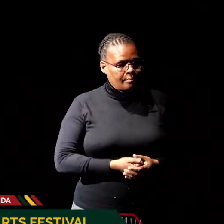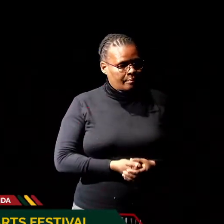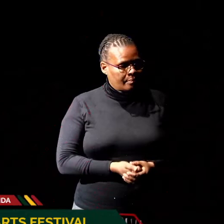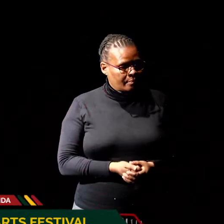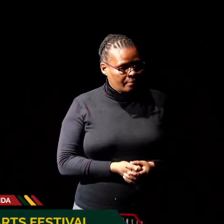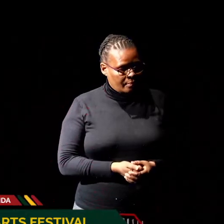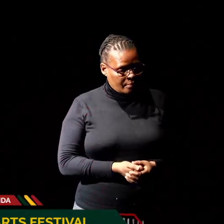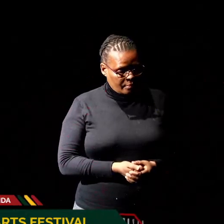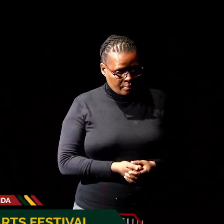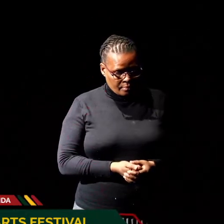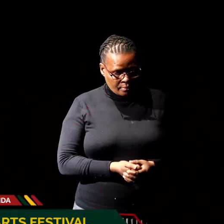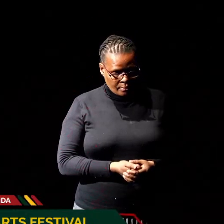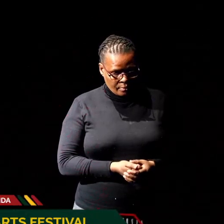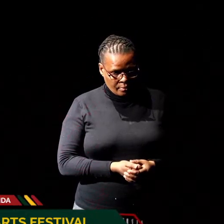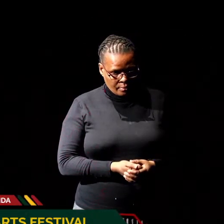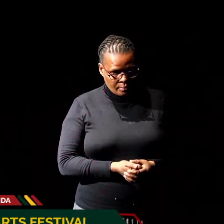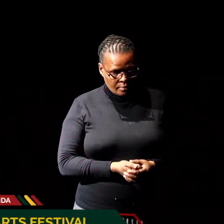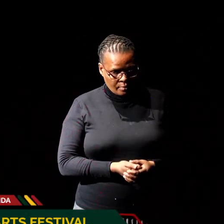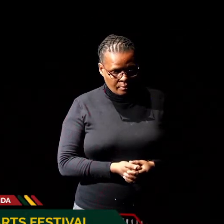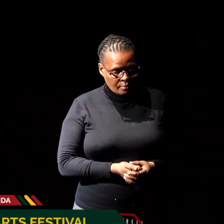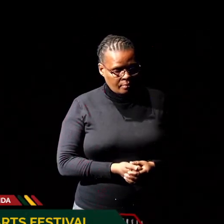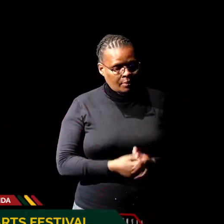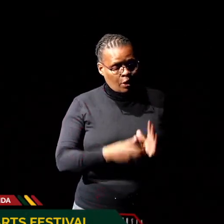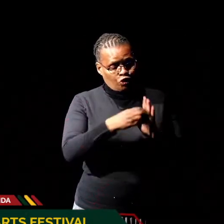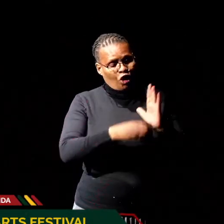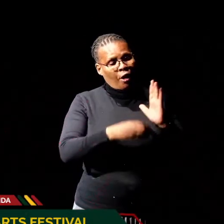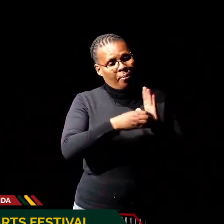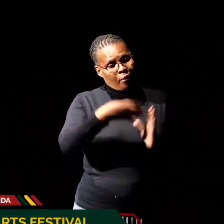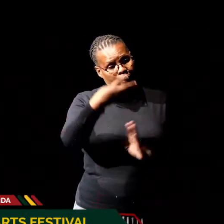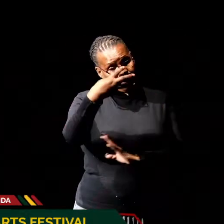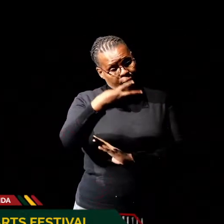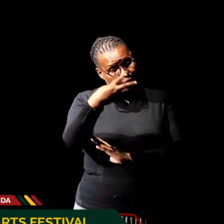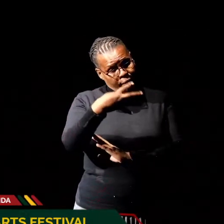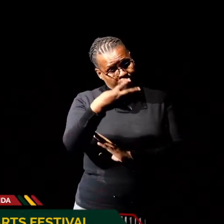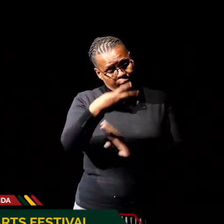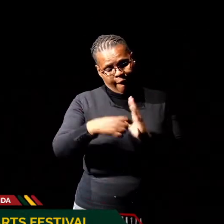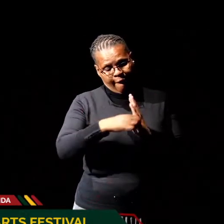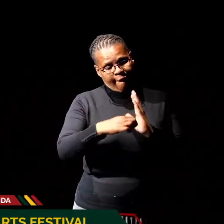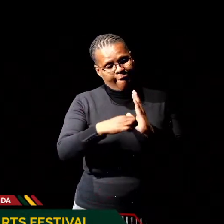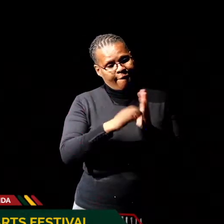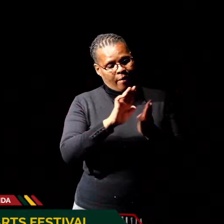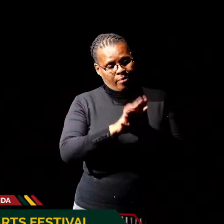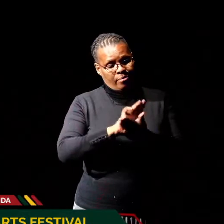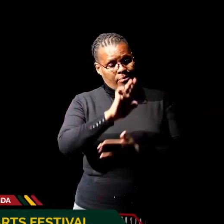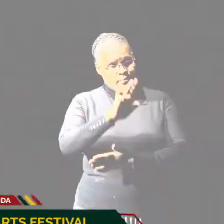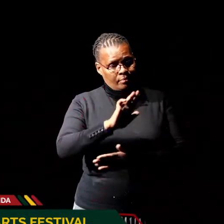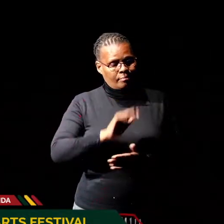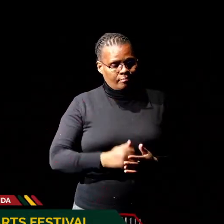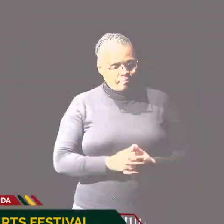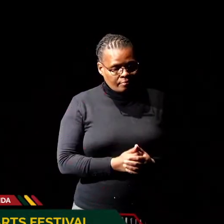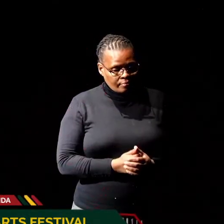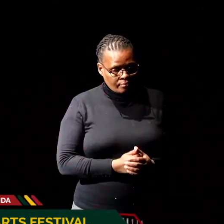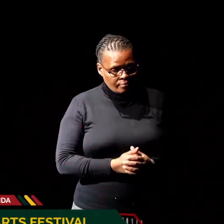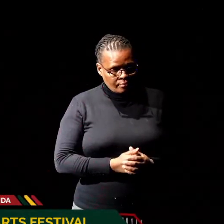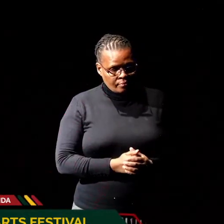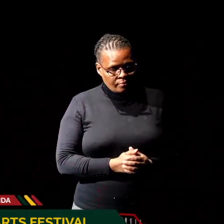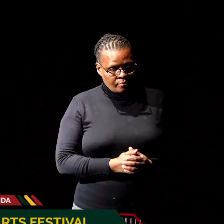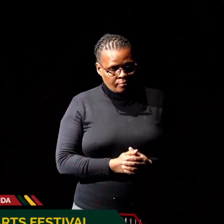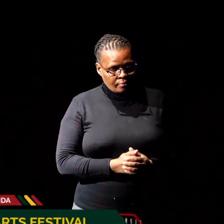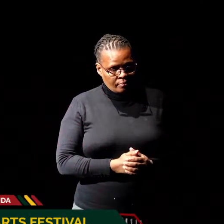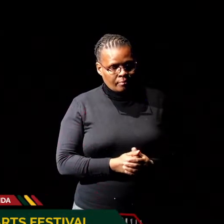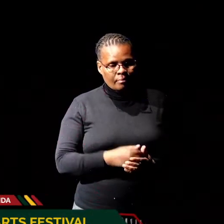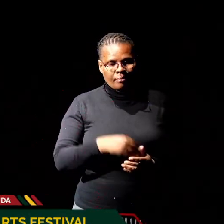It will be Philippians chapter 4, verse 19. And my God